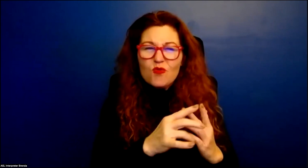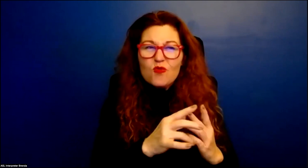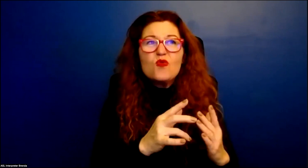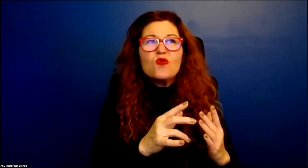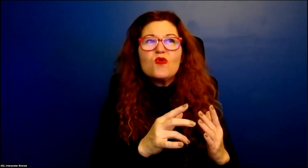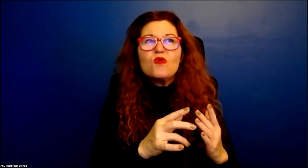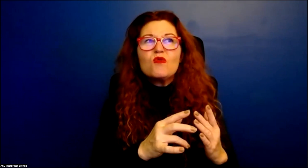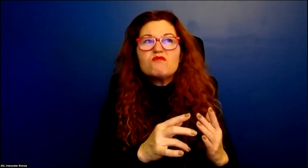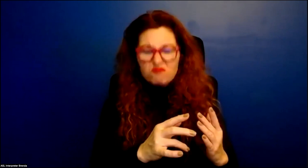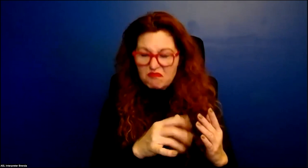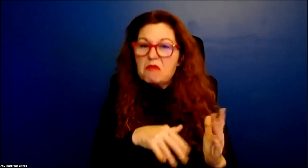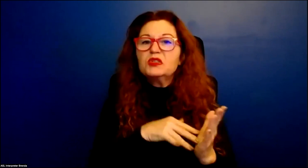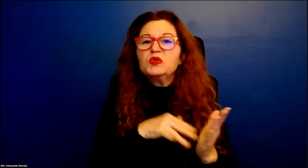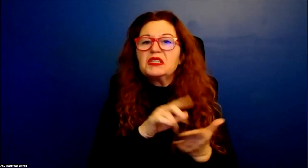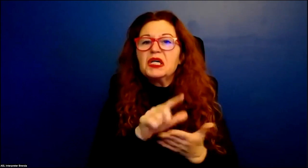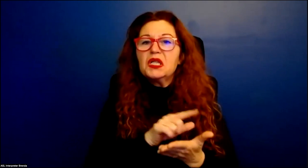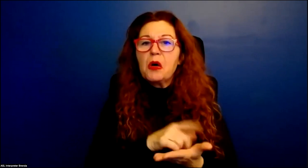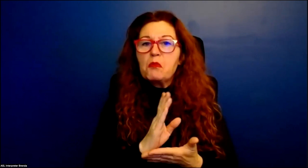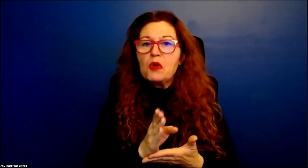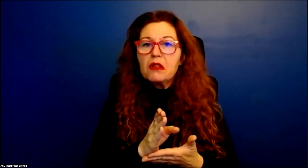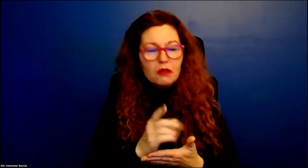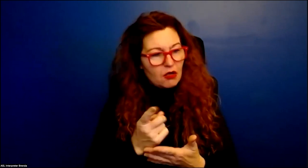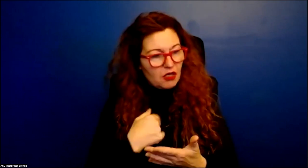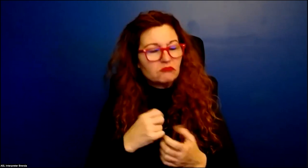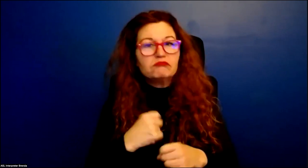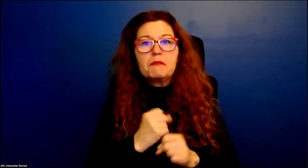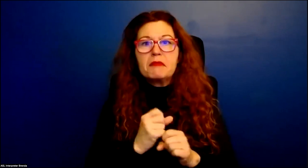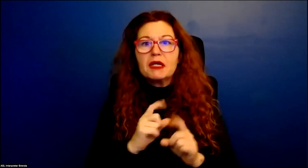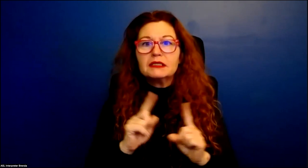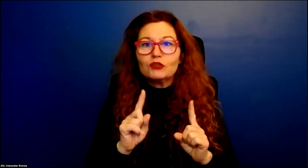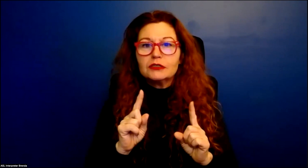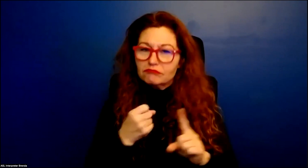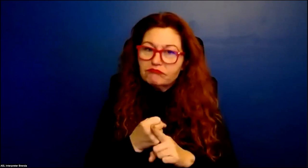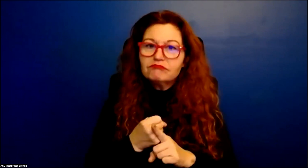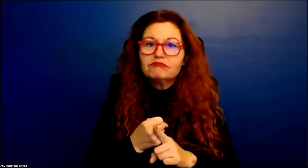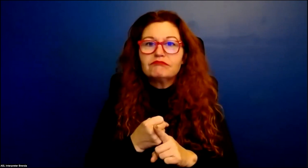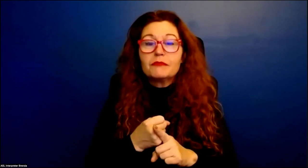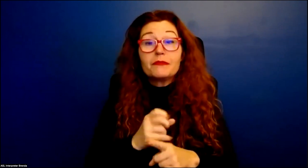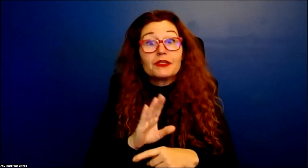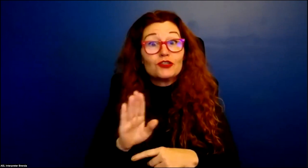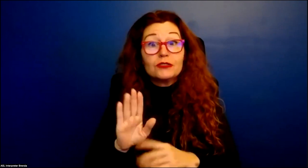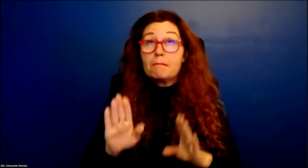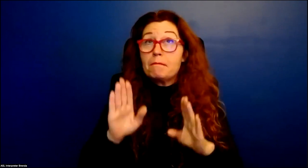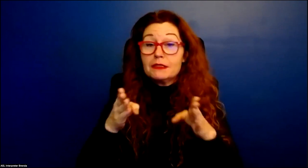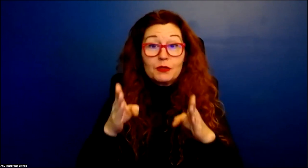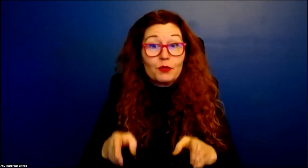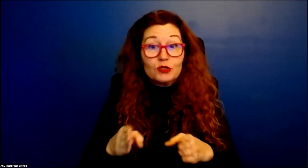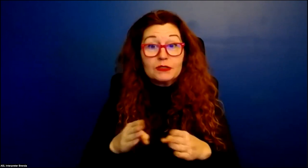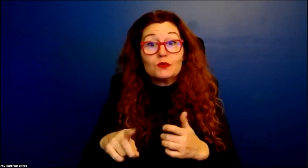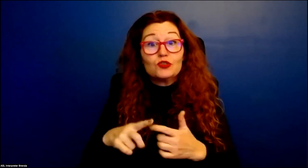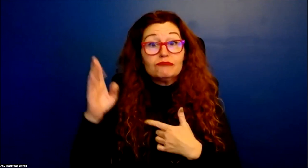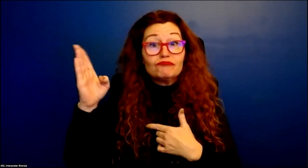going to give me the power to make a big difference. And she's an incredible person. Her keynote is fantastic.